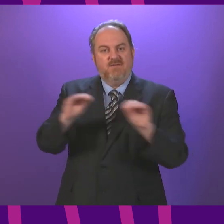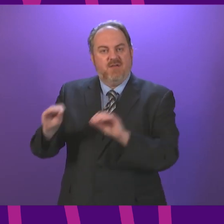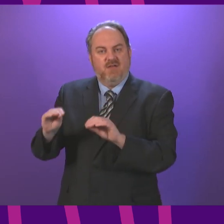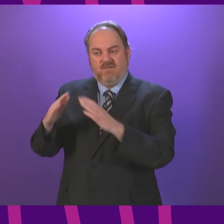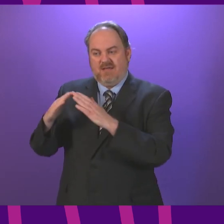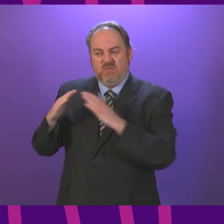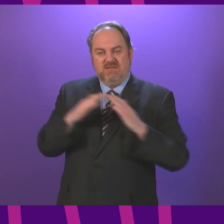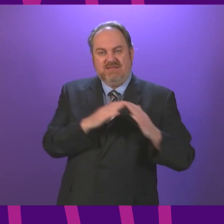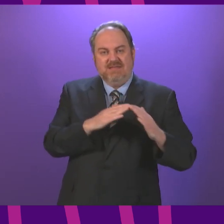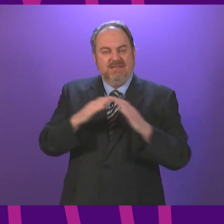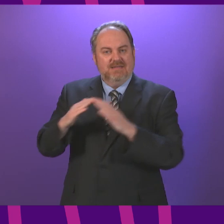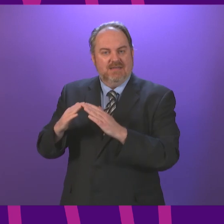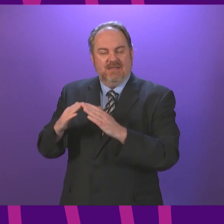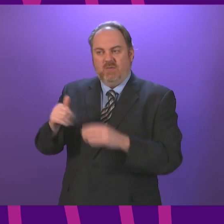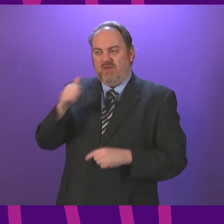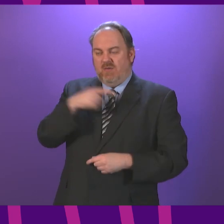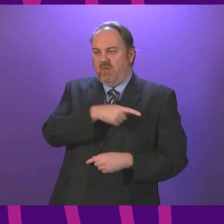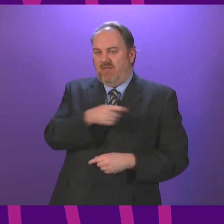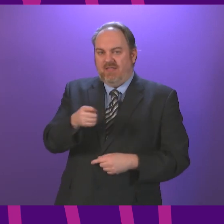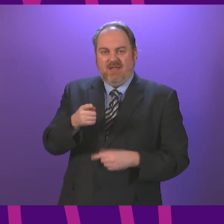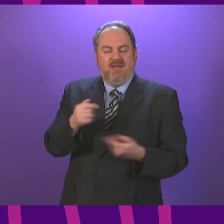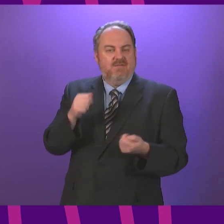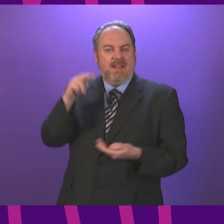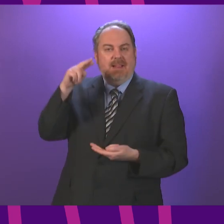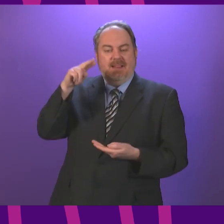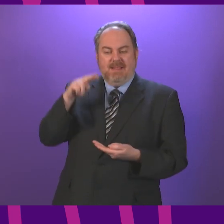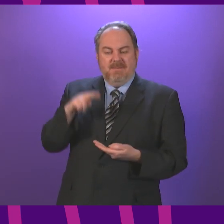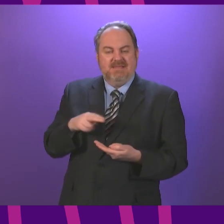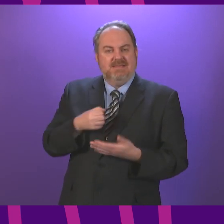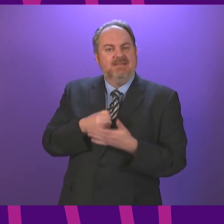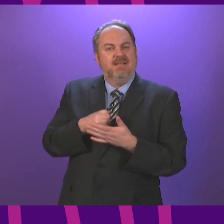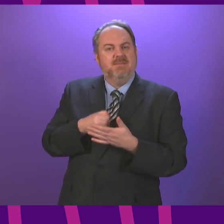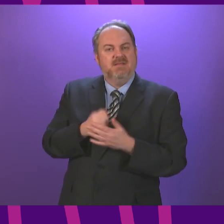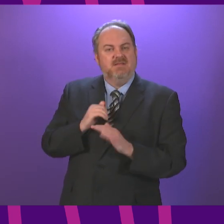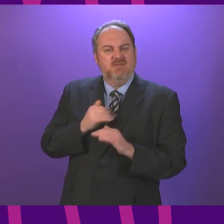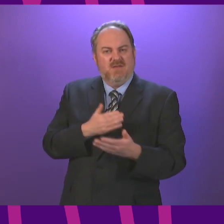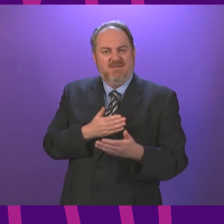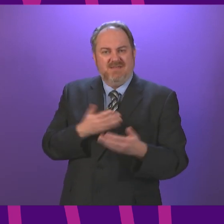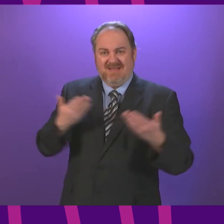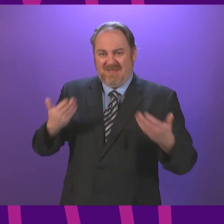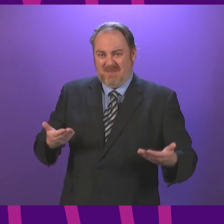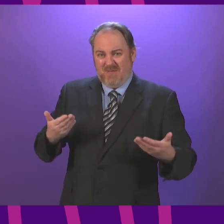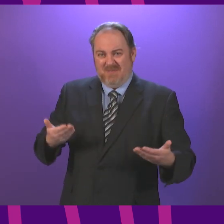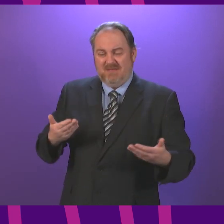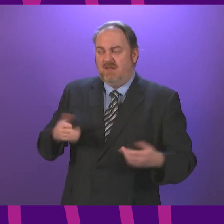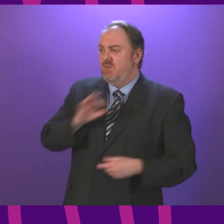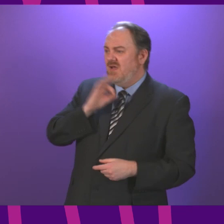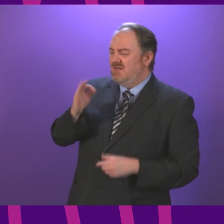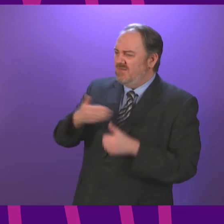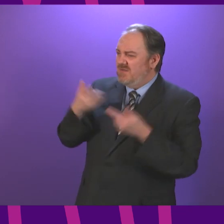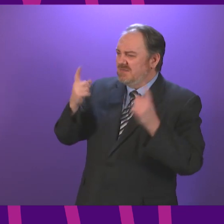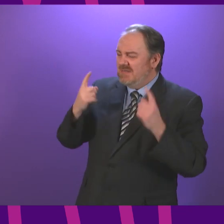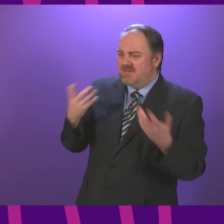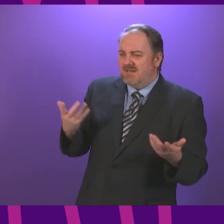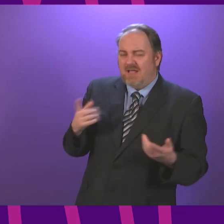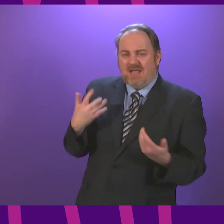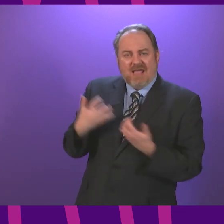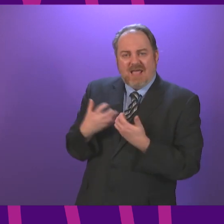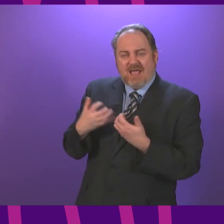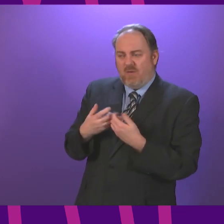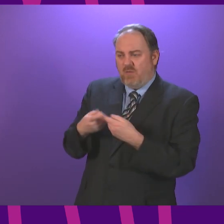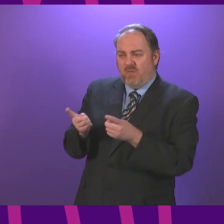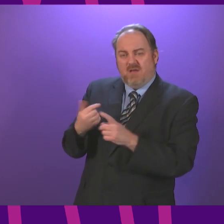of social housing operating on a restricted service. Can I ask the First Minister what the Government is doing to support